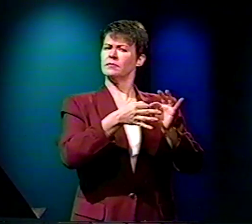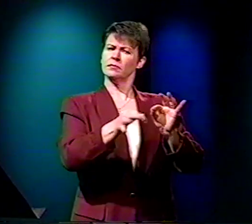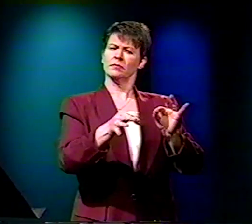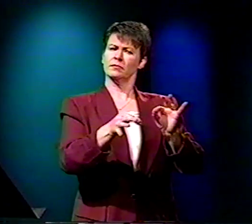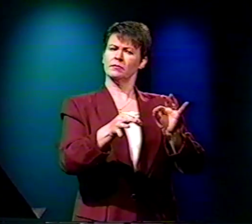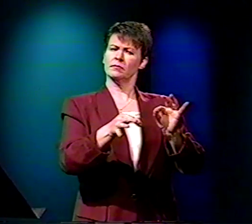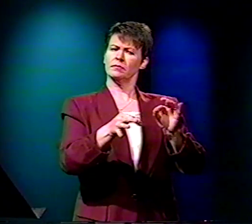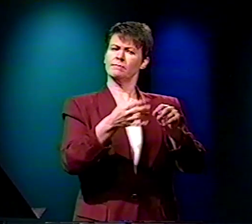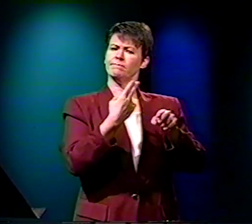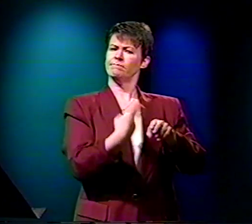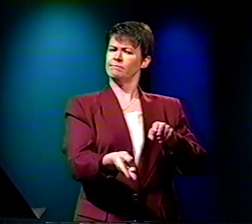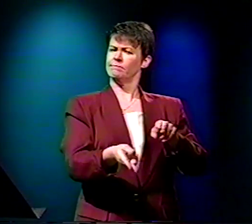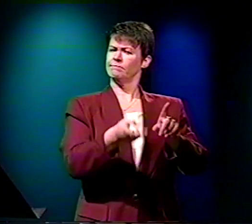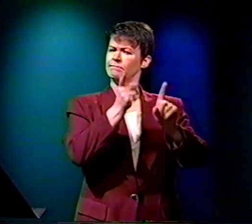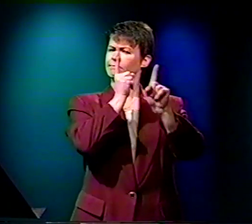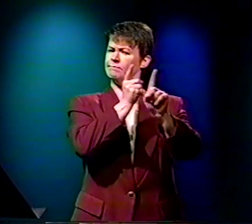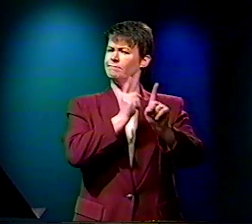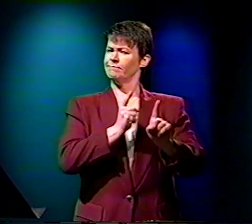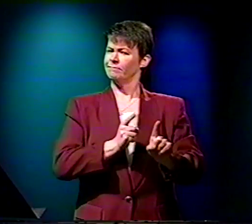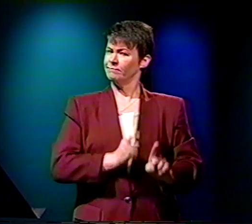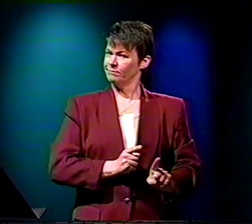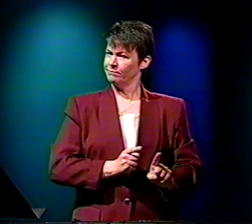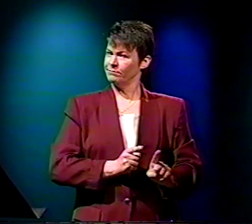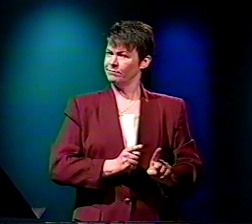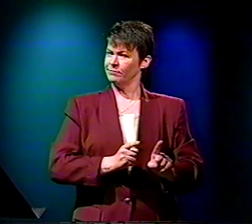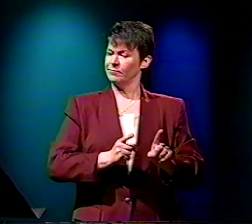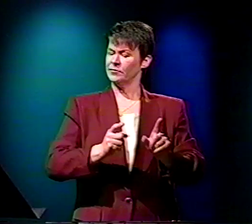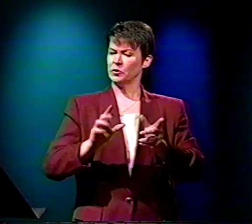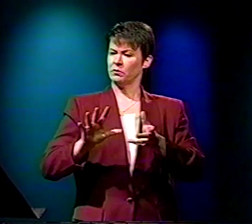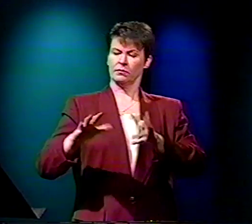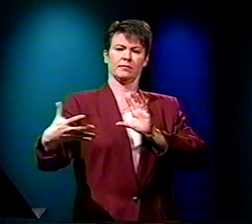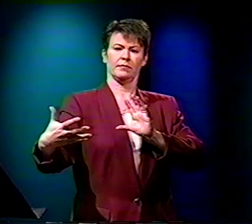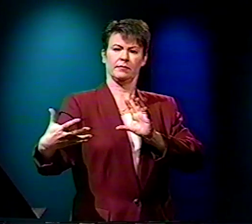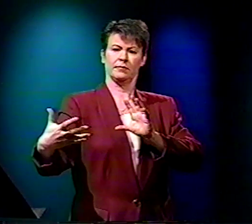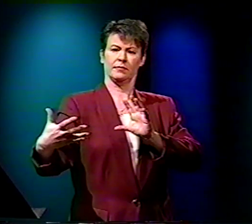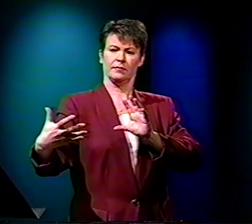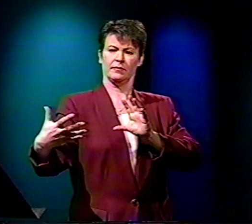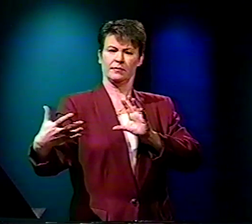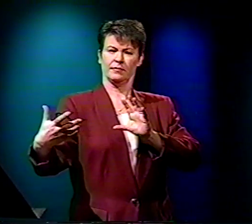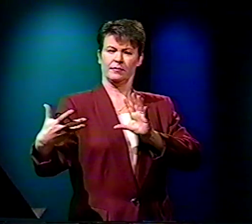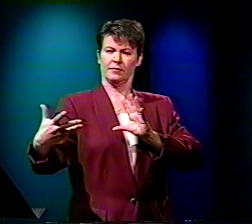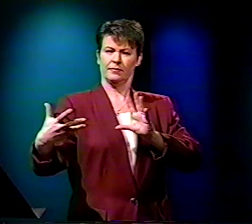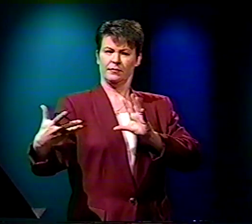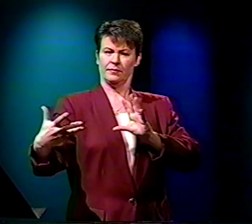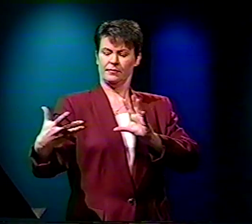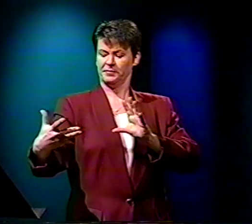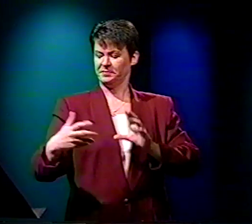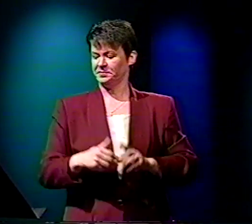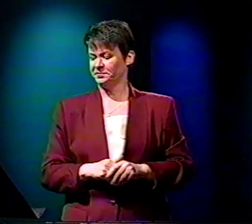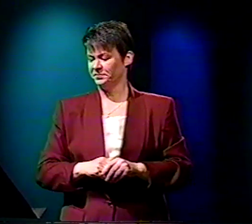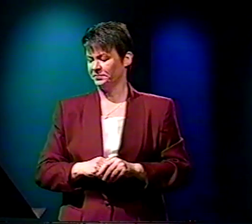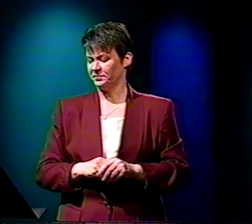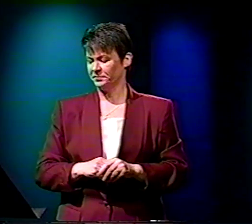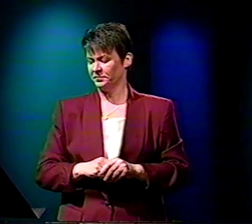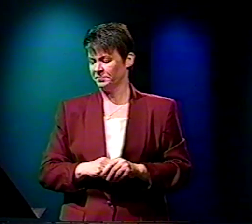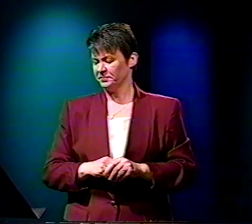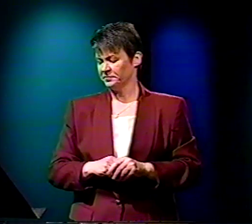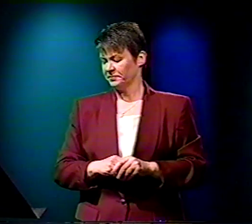of female language, where men tend to be more brief and to the point. And so the dynamics and the communication was